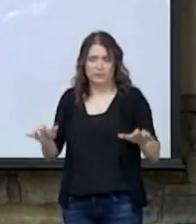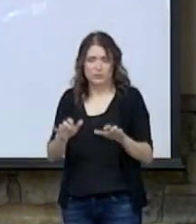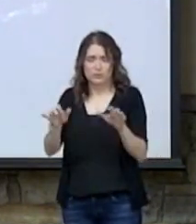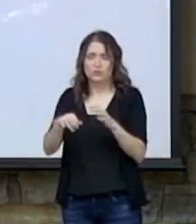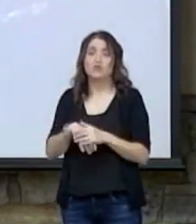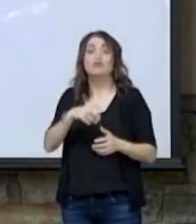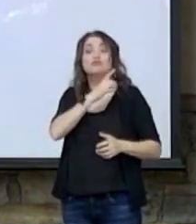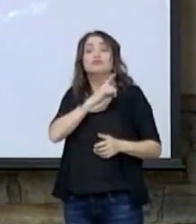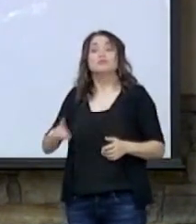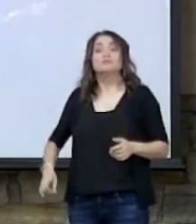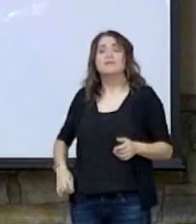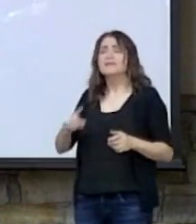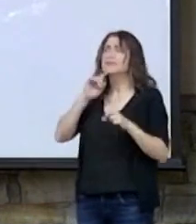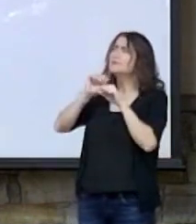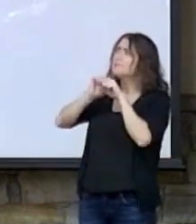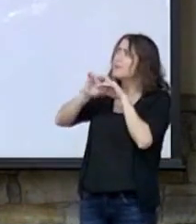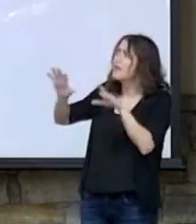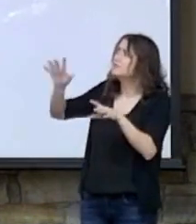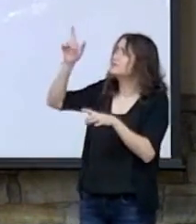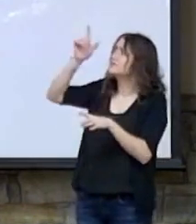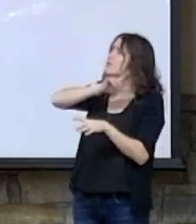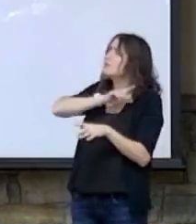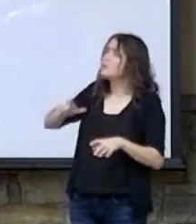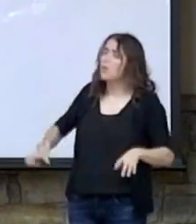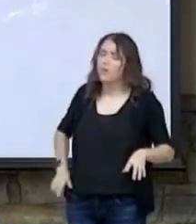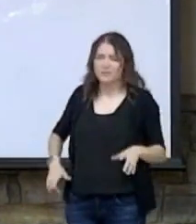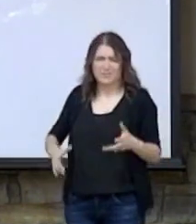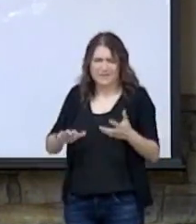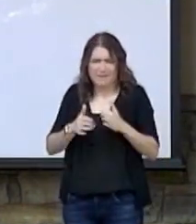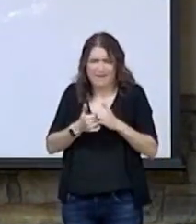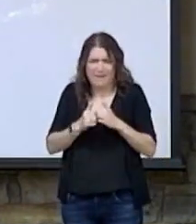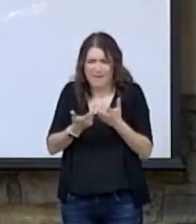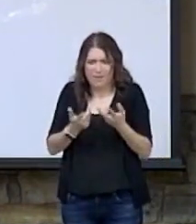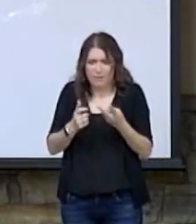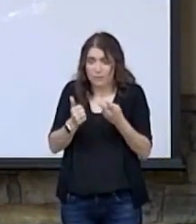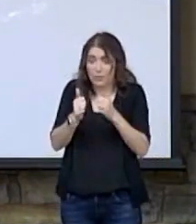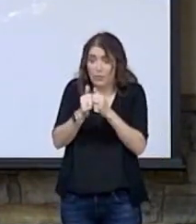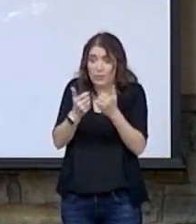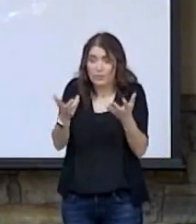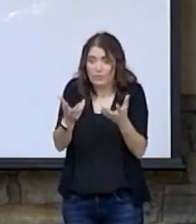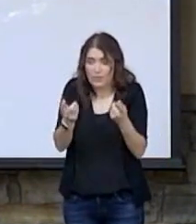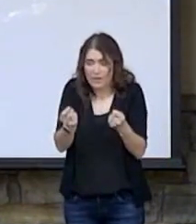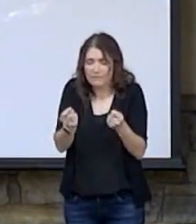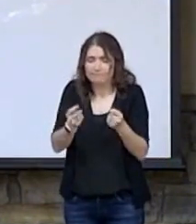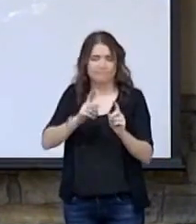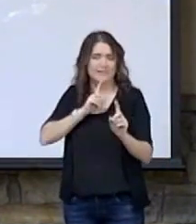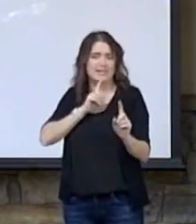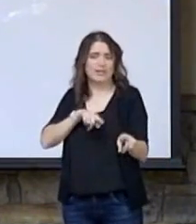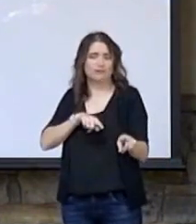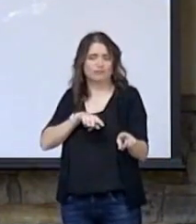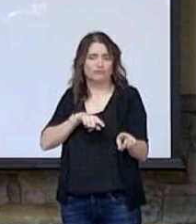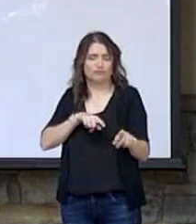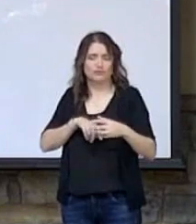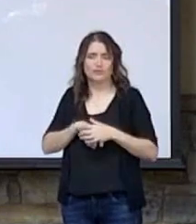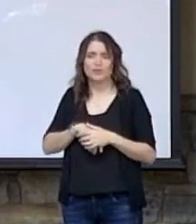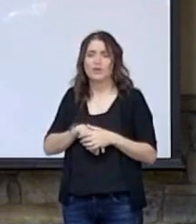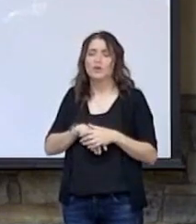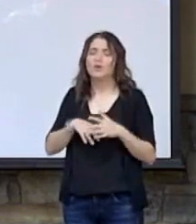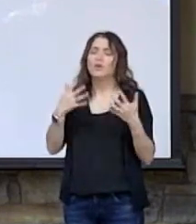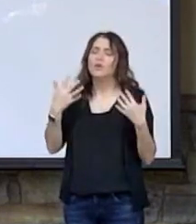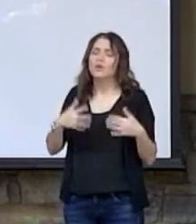how, in what way, with what do we bless the Lord? And he answers that question, oh, my